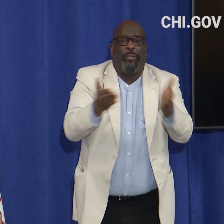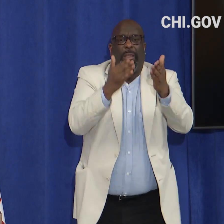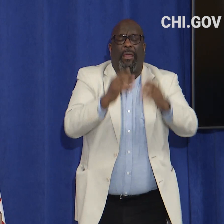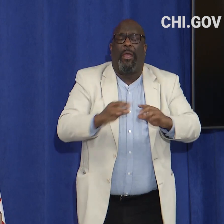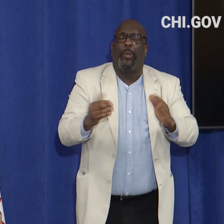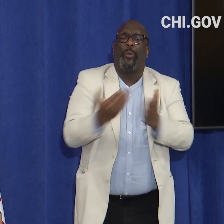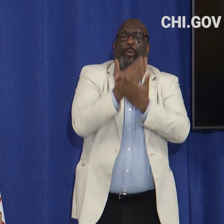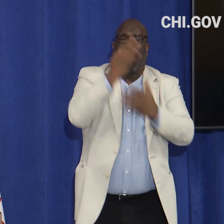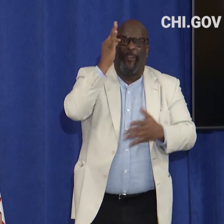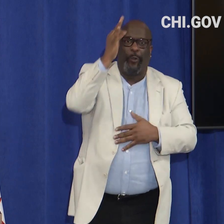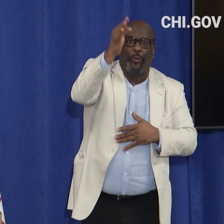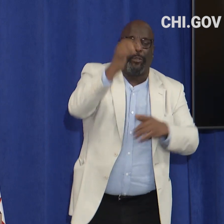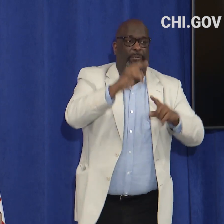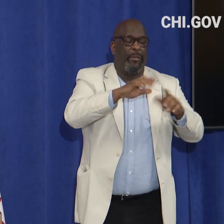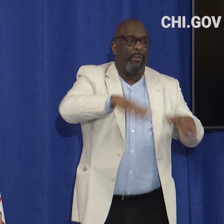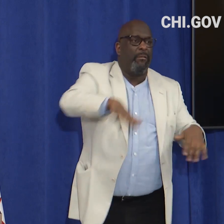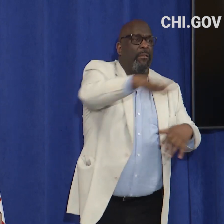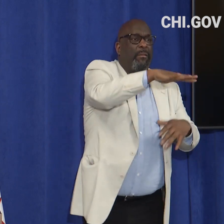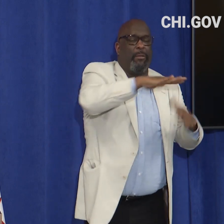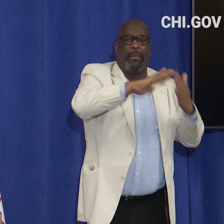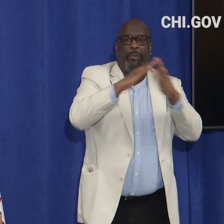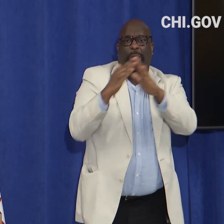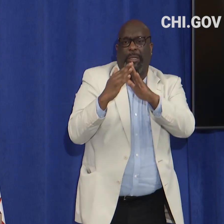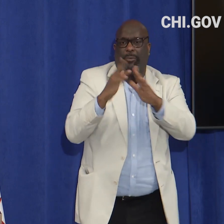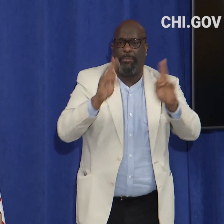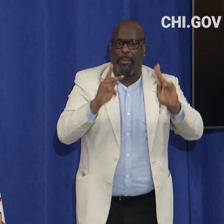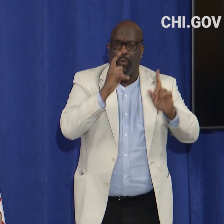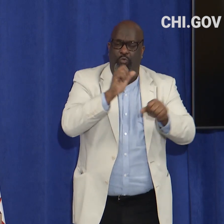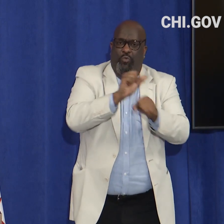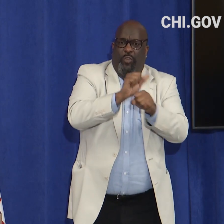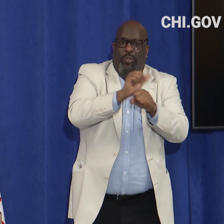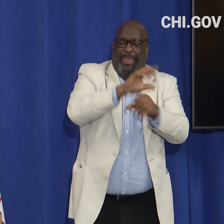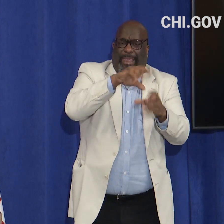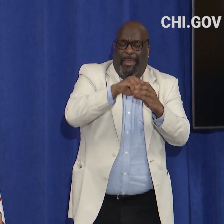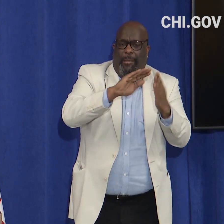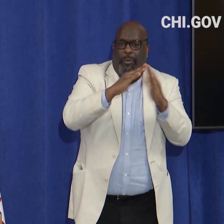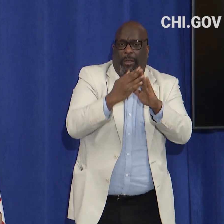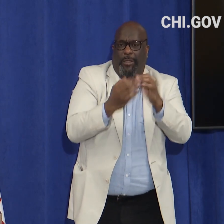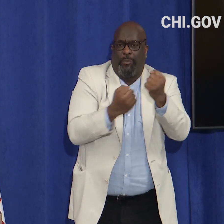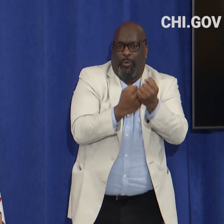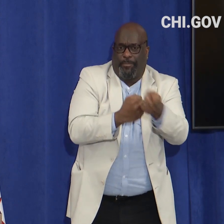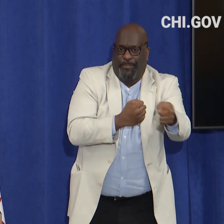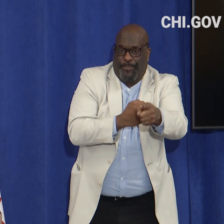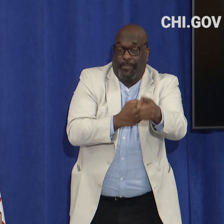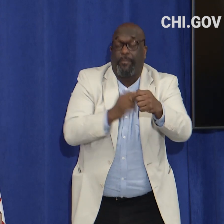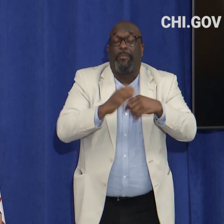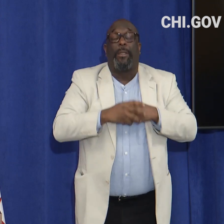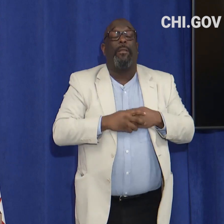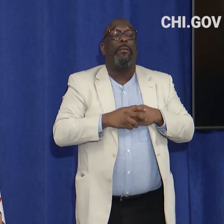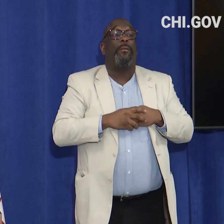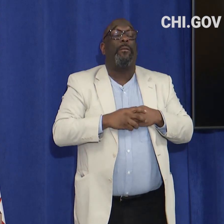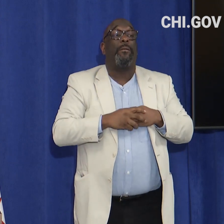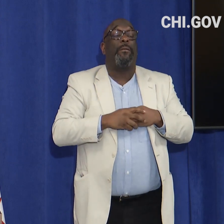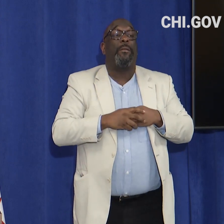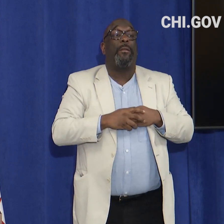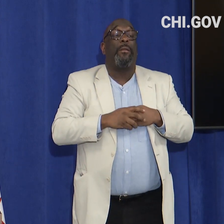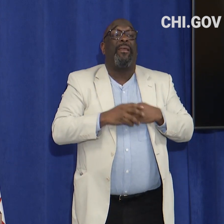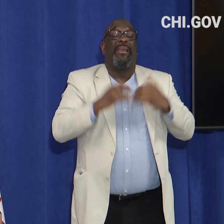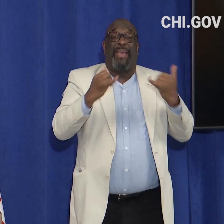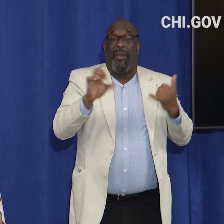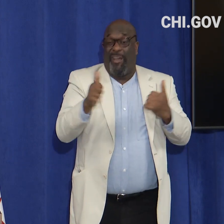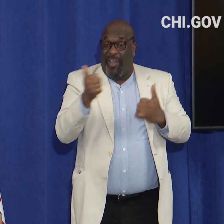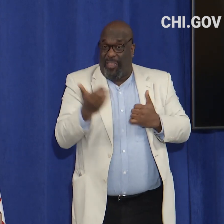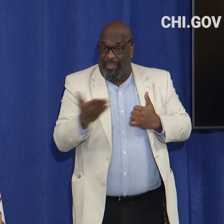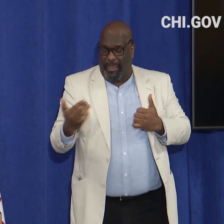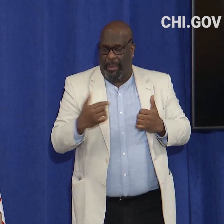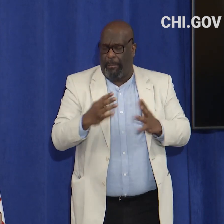these communities with people on the ground in those communities. Now, the other thing that I think is important